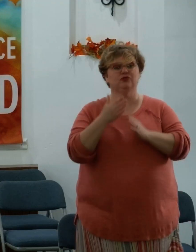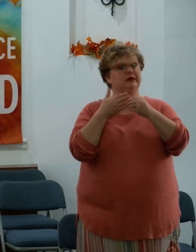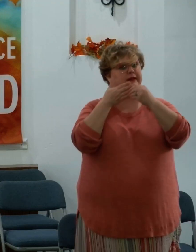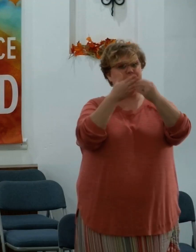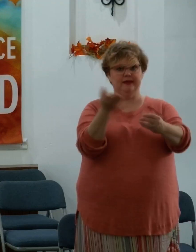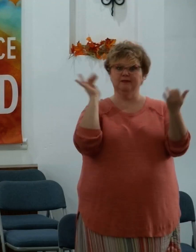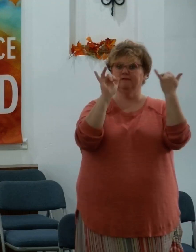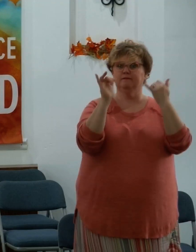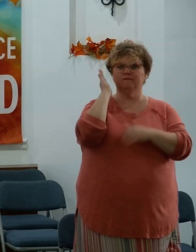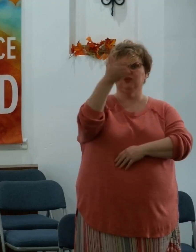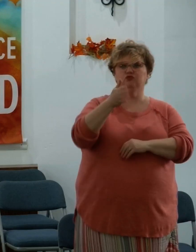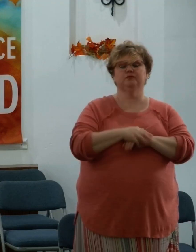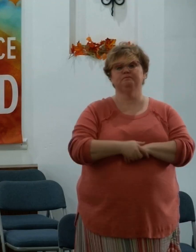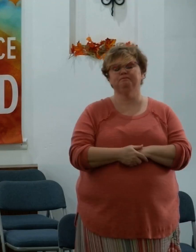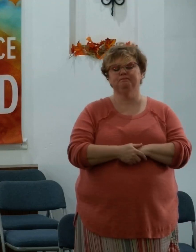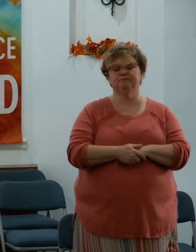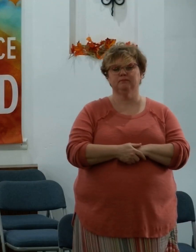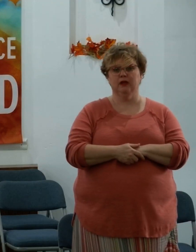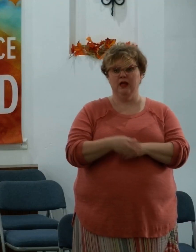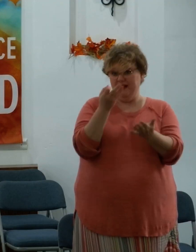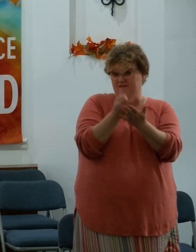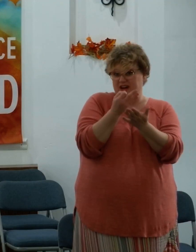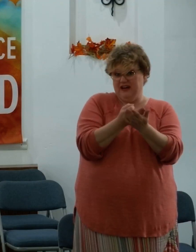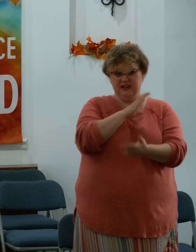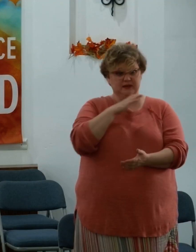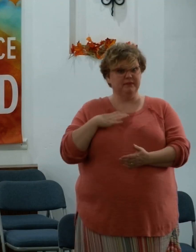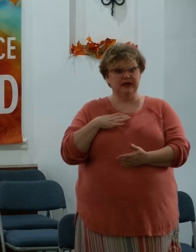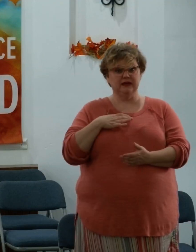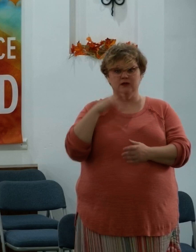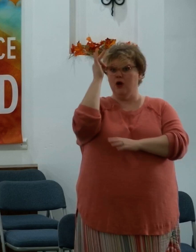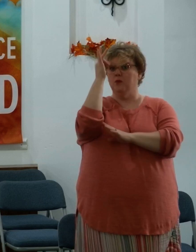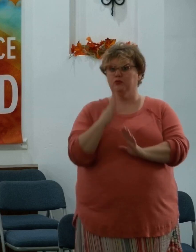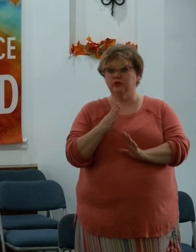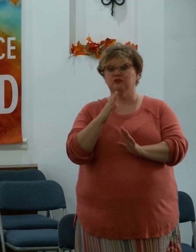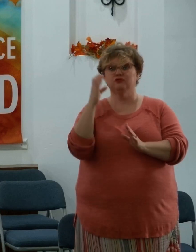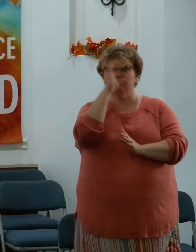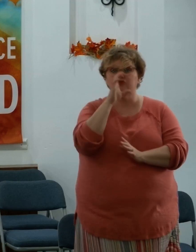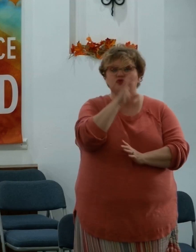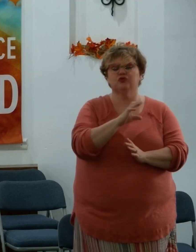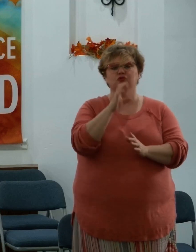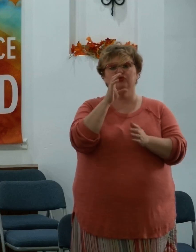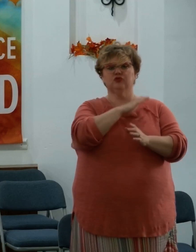future. The finance committee and the pastor search committee are currently, right now, working on a